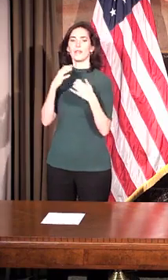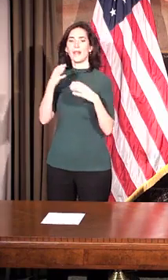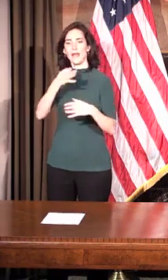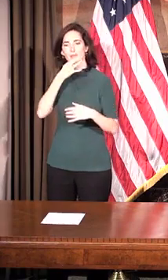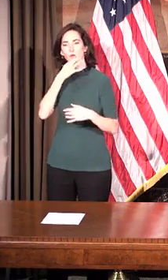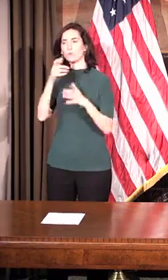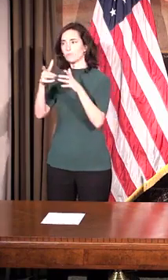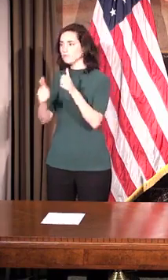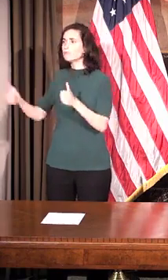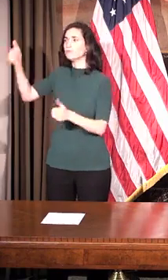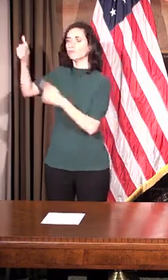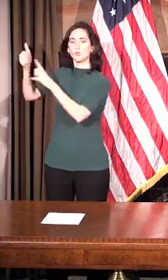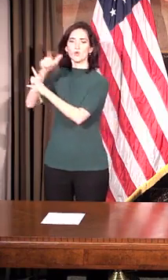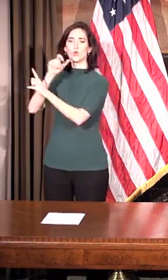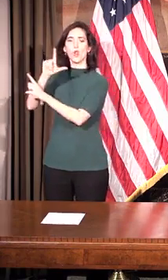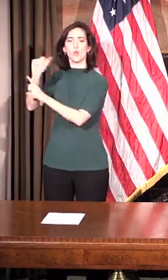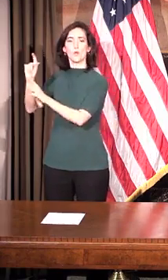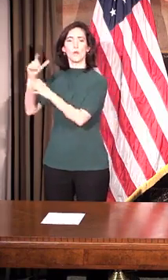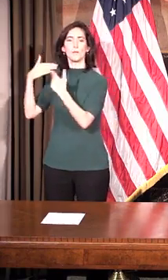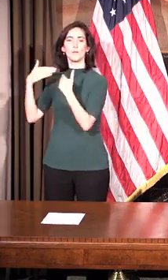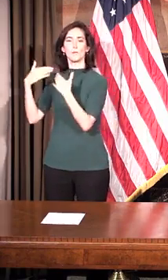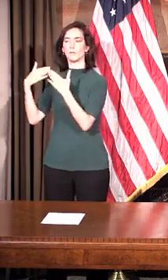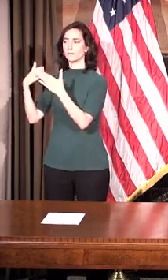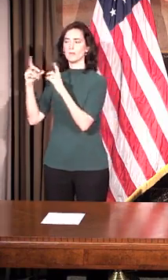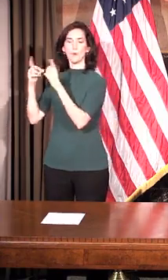Health. That did not happen.